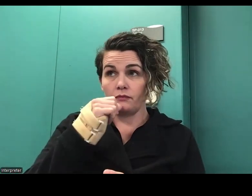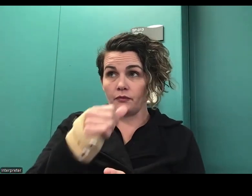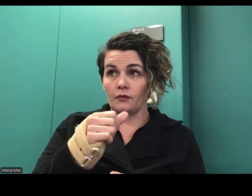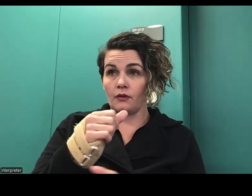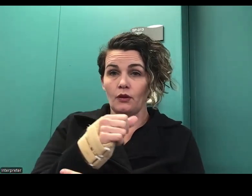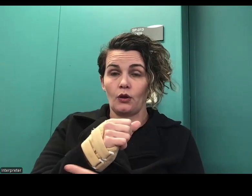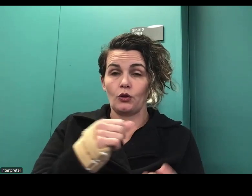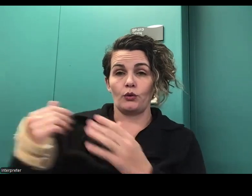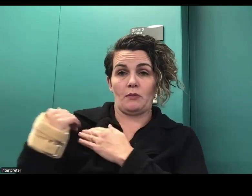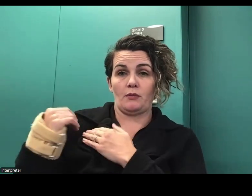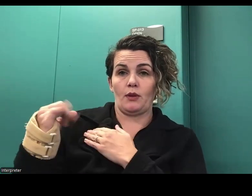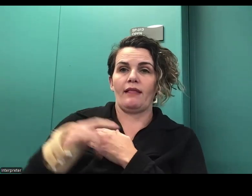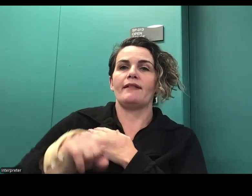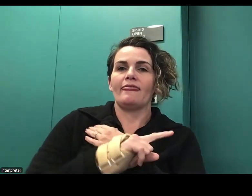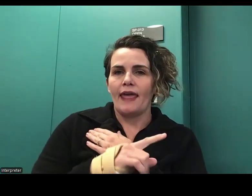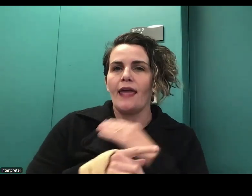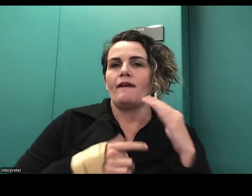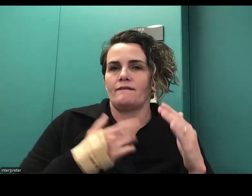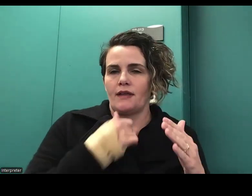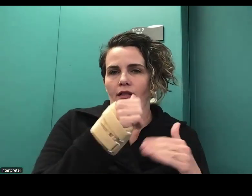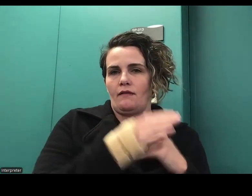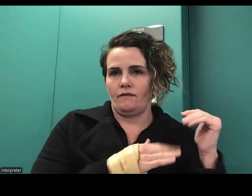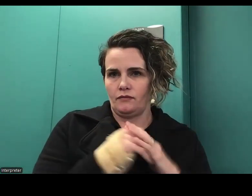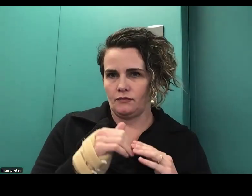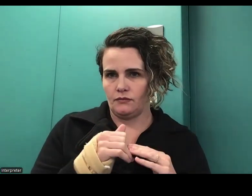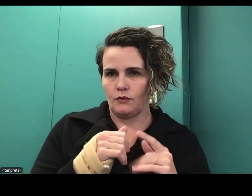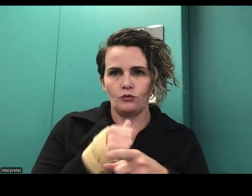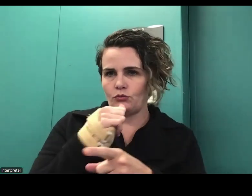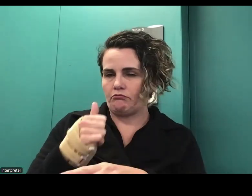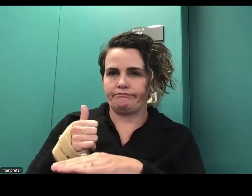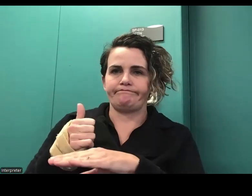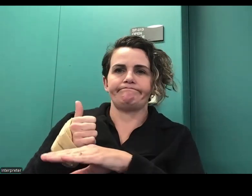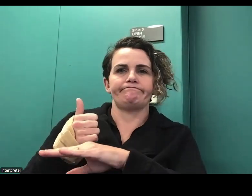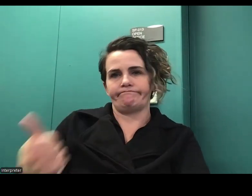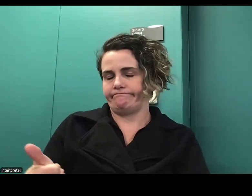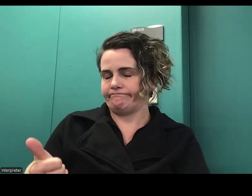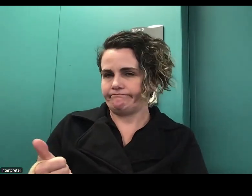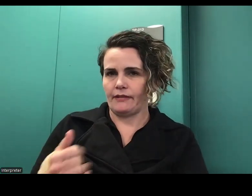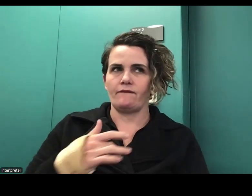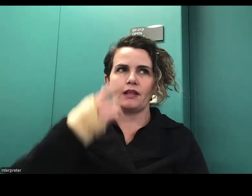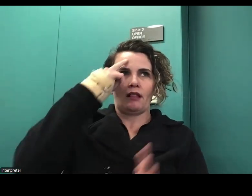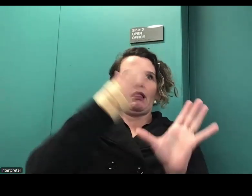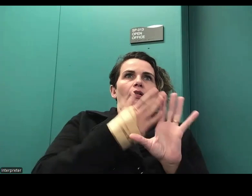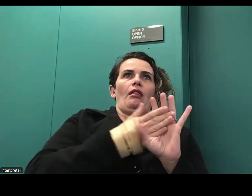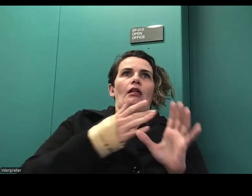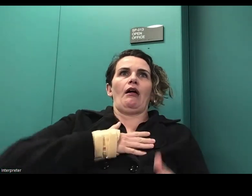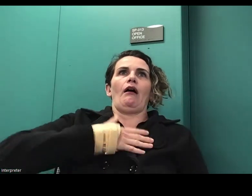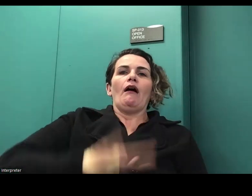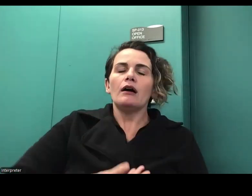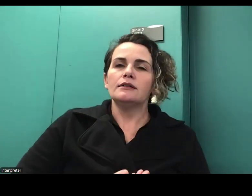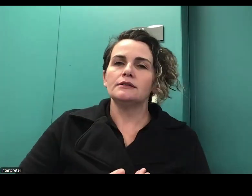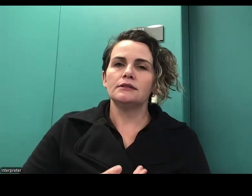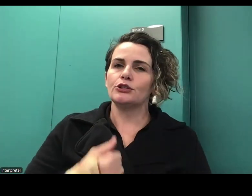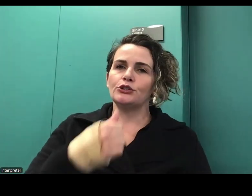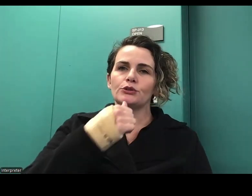responsible if they feel uncomfortable or guilty, or if they feel anguish or psychological distress. Not your responsibility how they